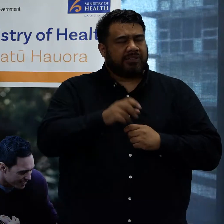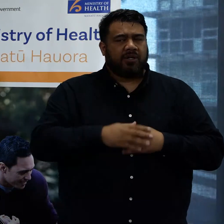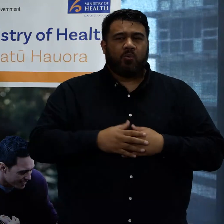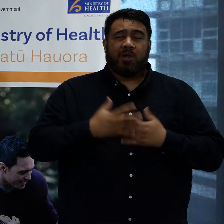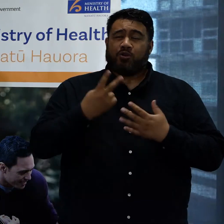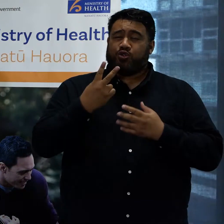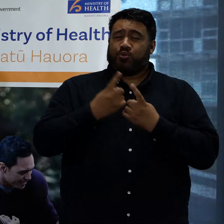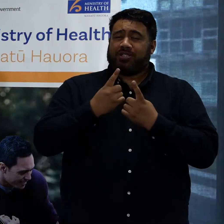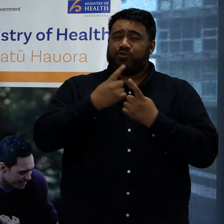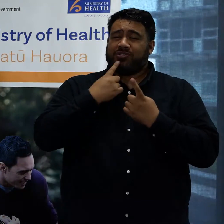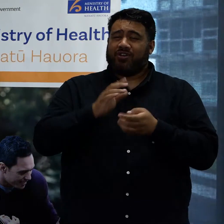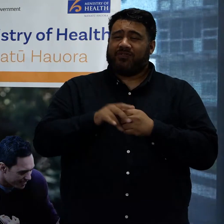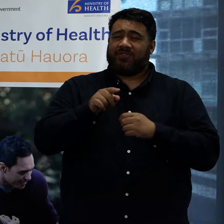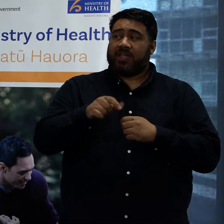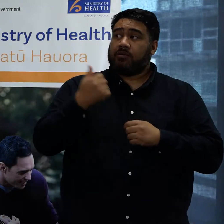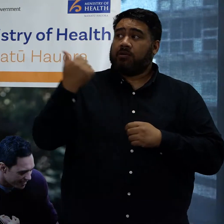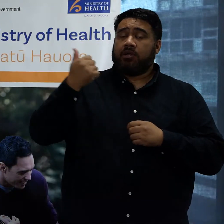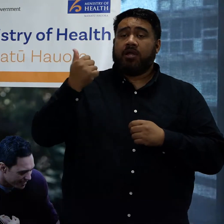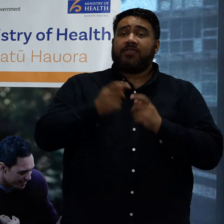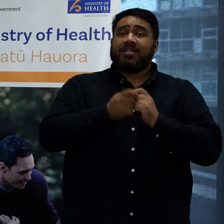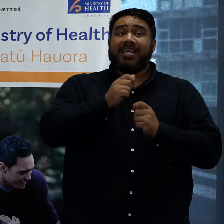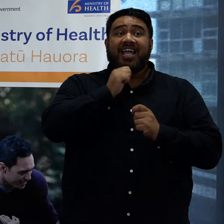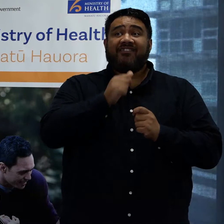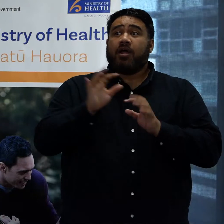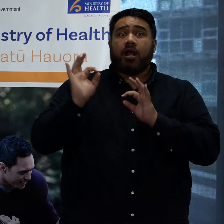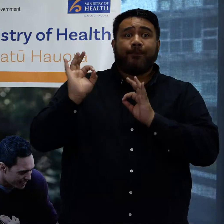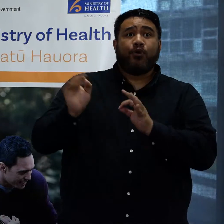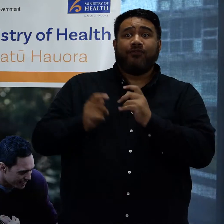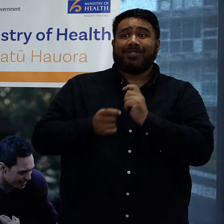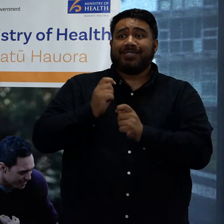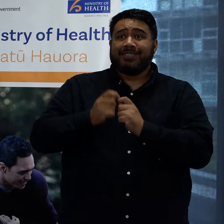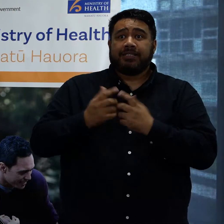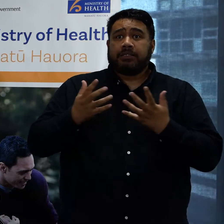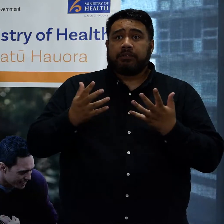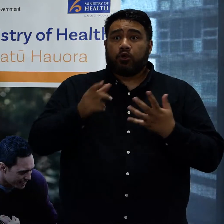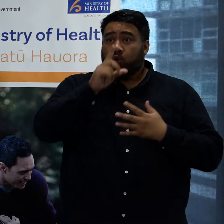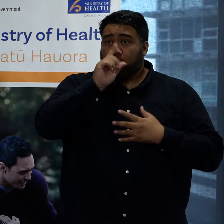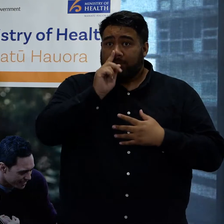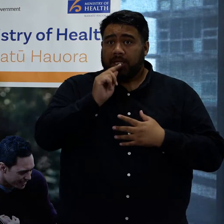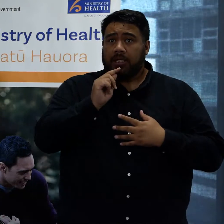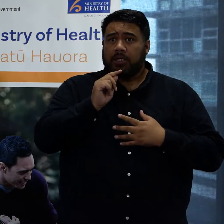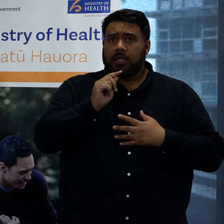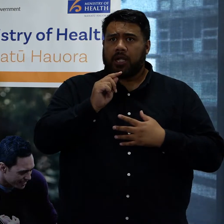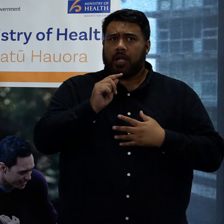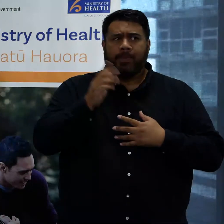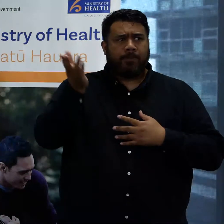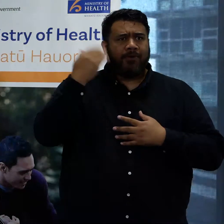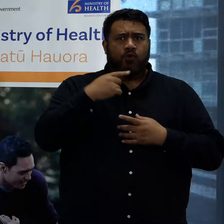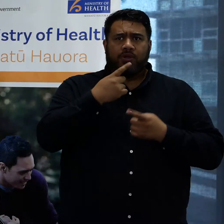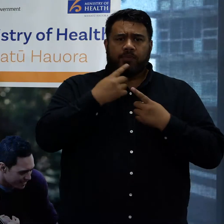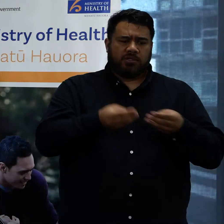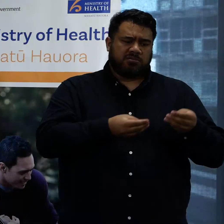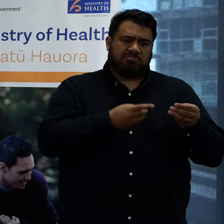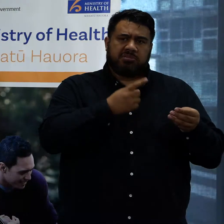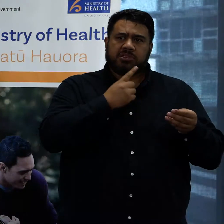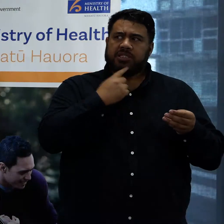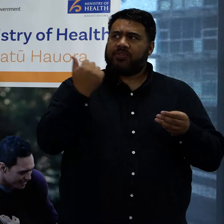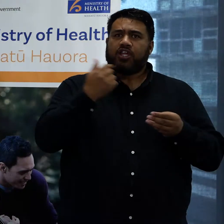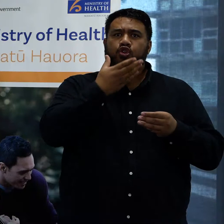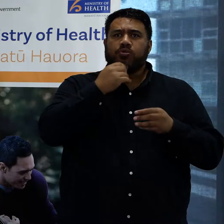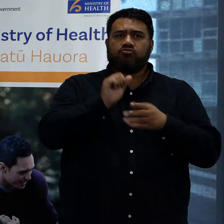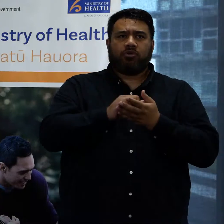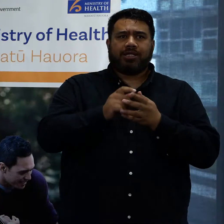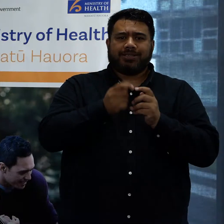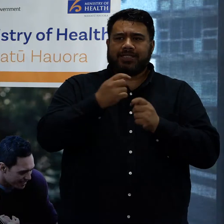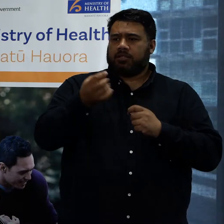First of all, even where that testing is rigorous, and everything we have suggests that it was effectively the gold standard, it was nasopharyngeal swabbing, it